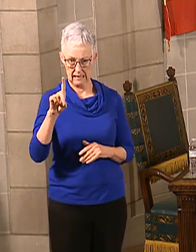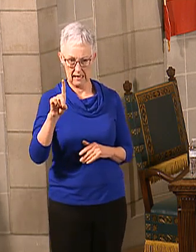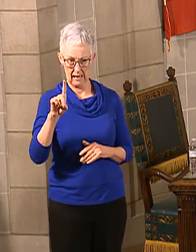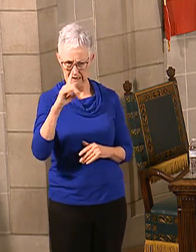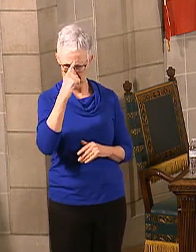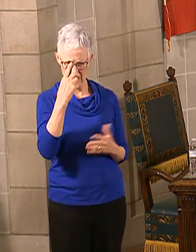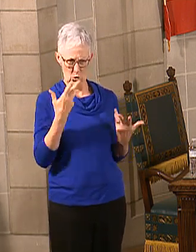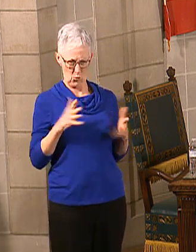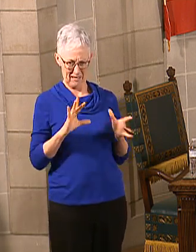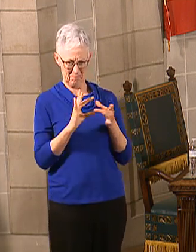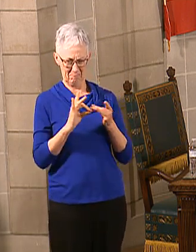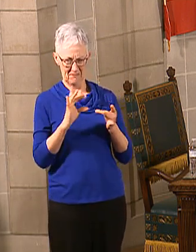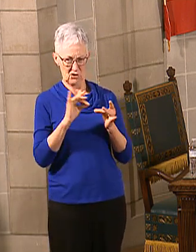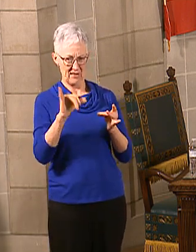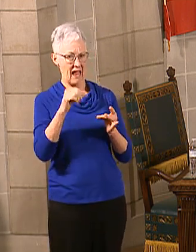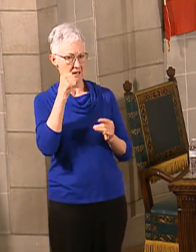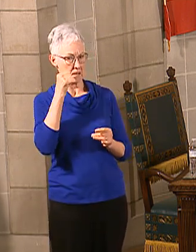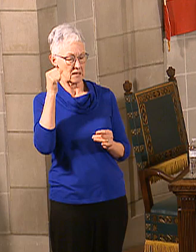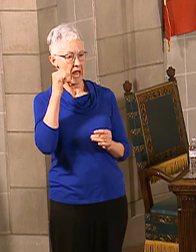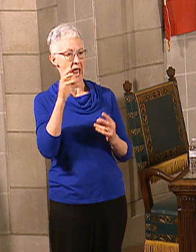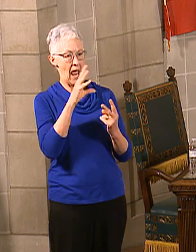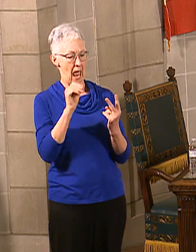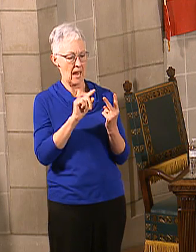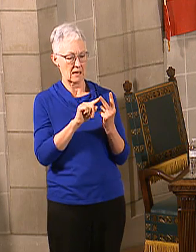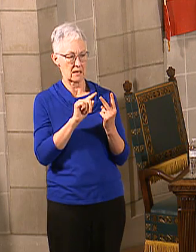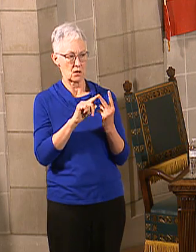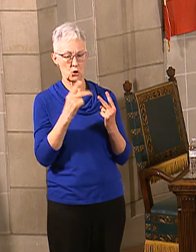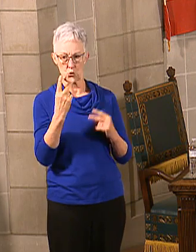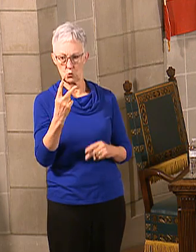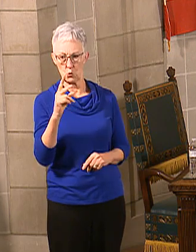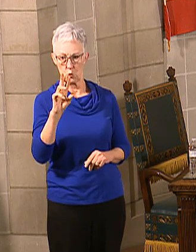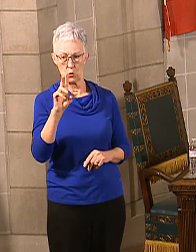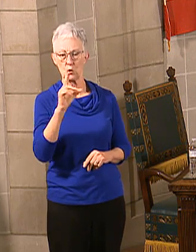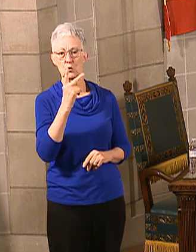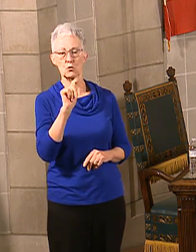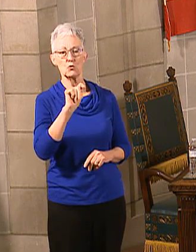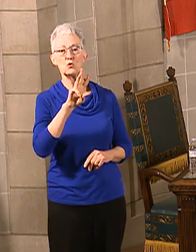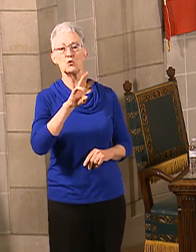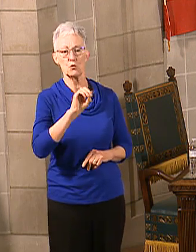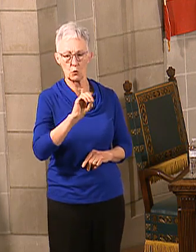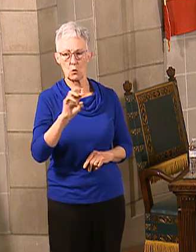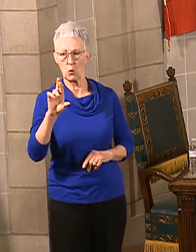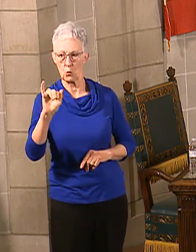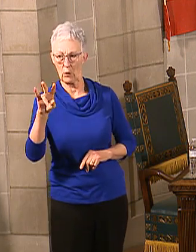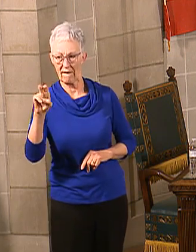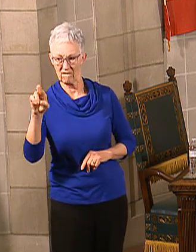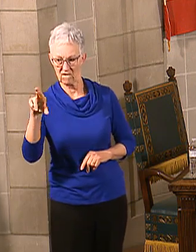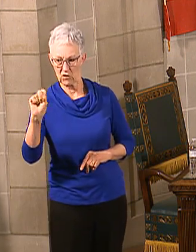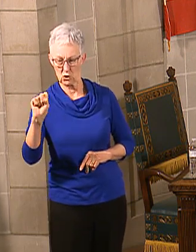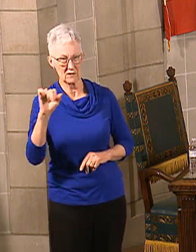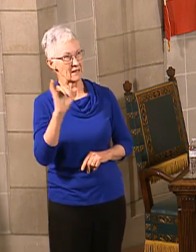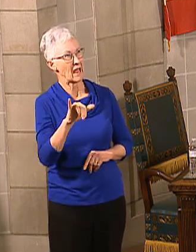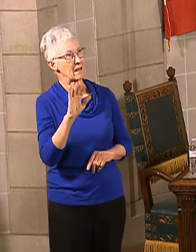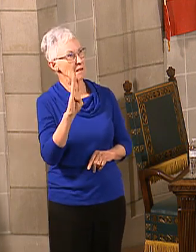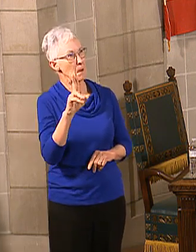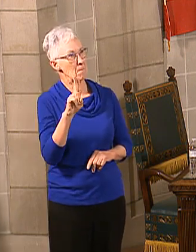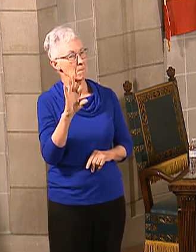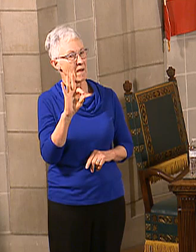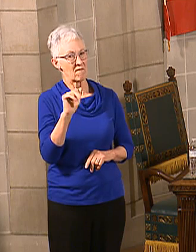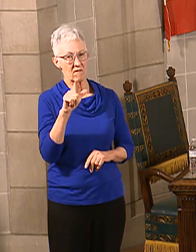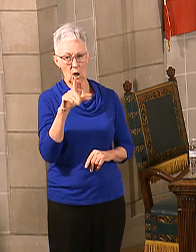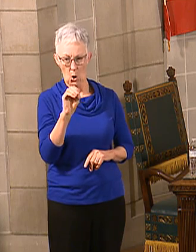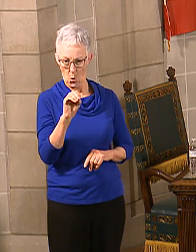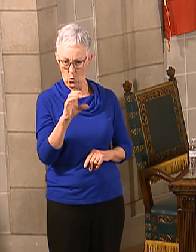but also two rivers as well, we issued a DHM for. So, and that's the area that includes Buffalo County, and about the